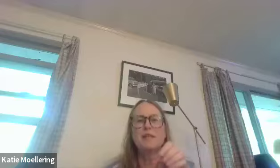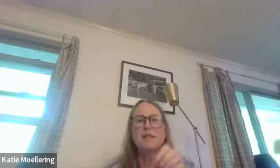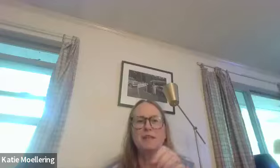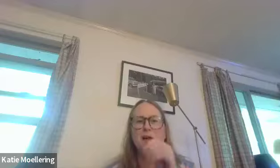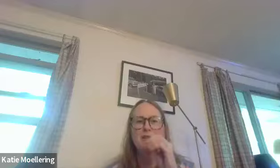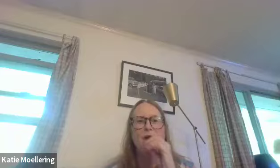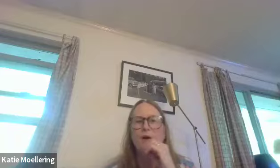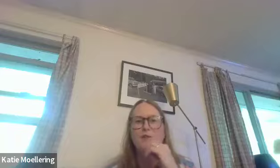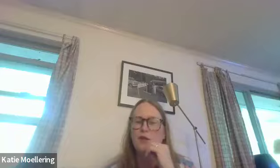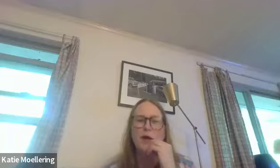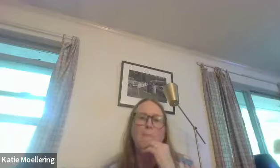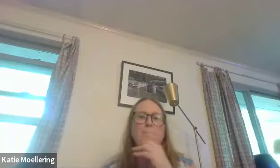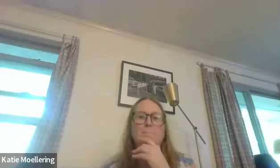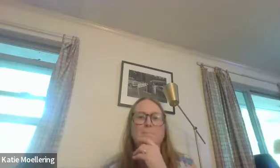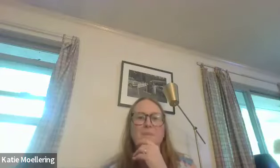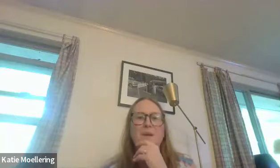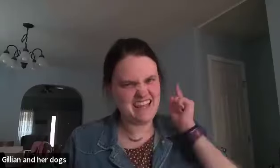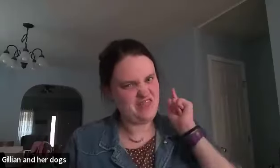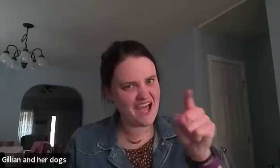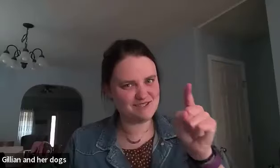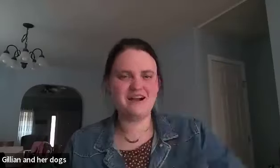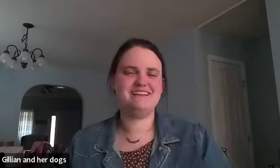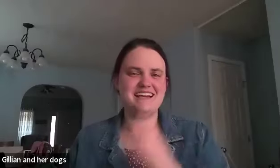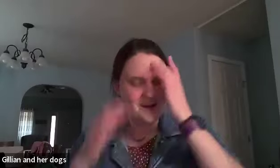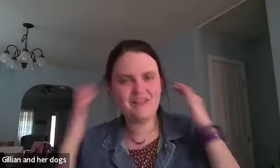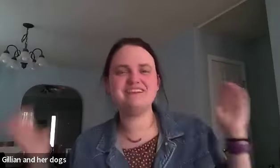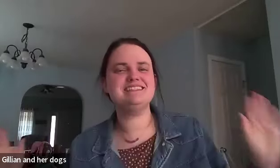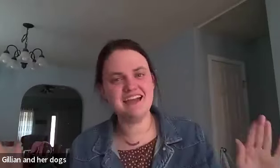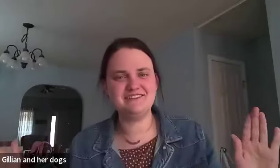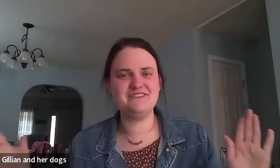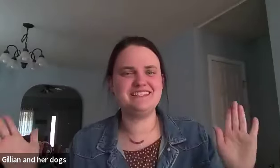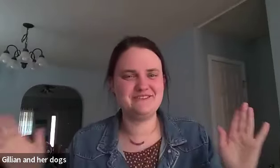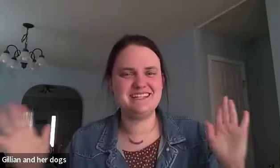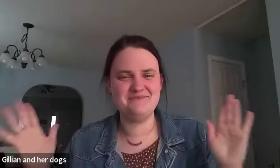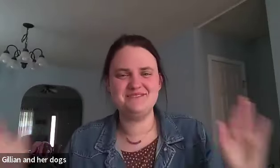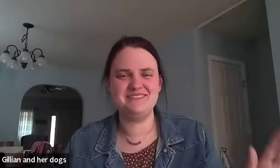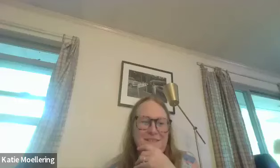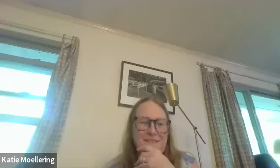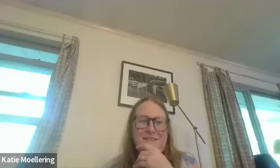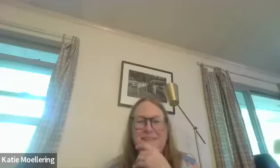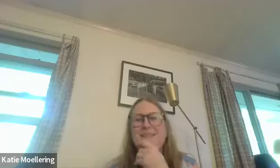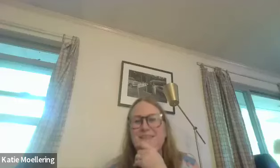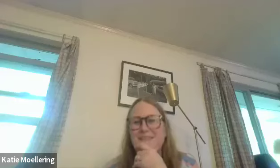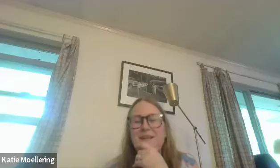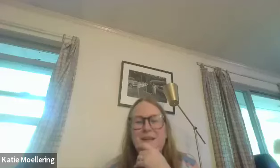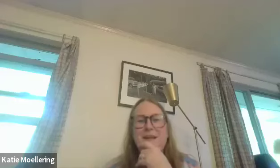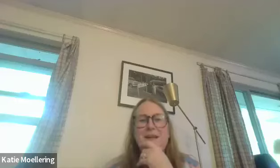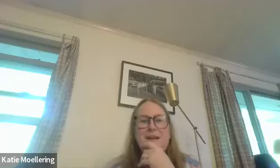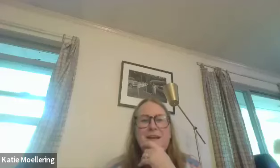I think that got us all stirred up. it did. It That's why, did. because I got all Because it was a excited new for the one. different types of sandwiches. And there is even a chicken sandwich, and I